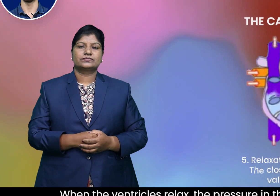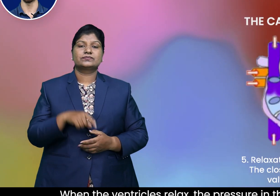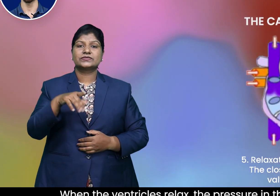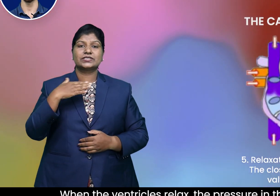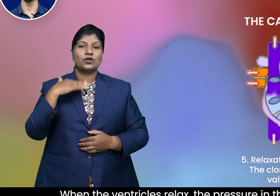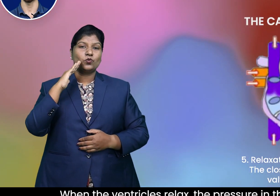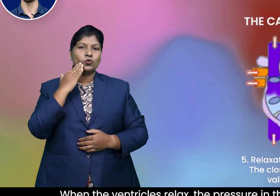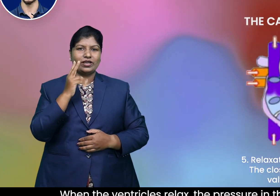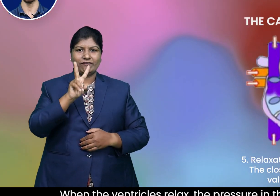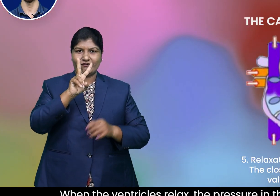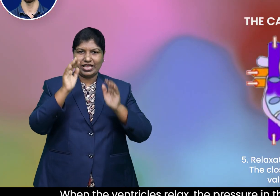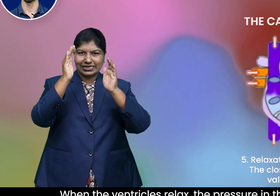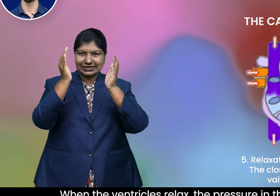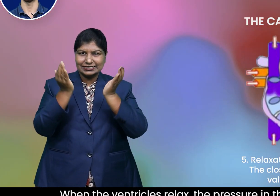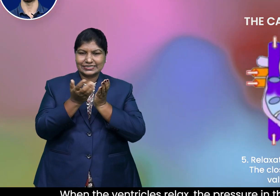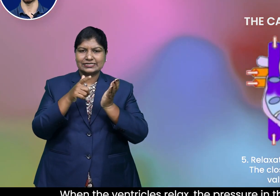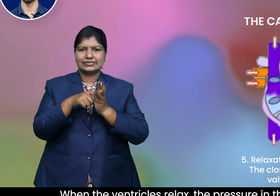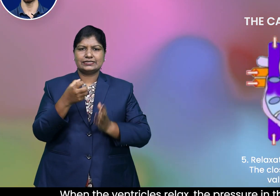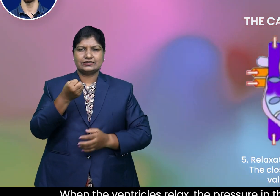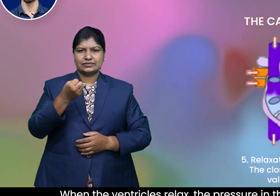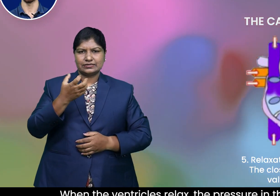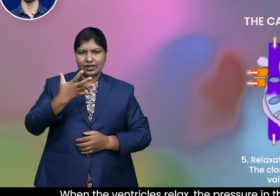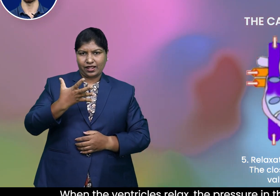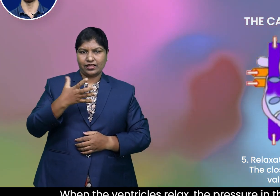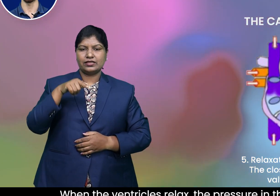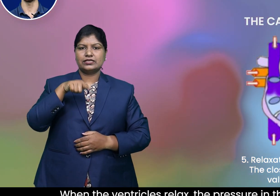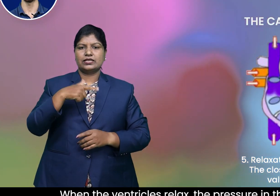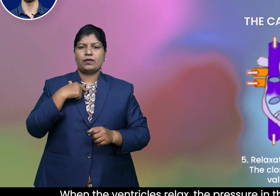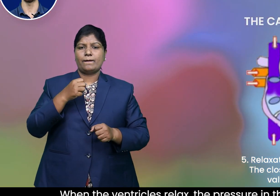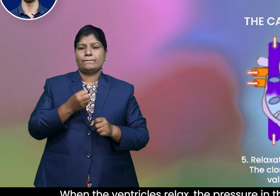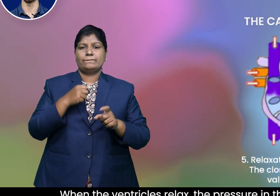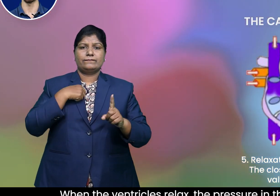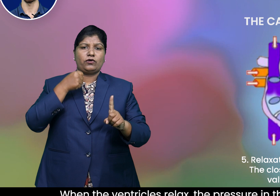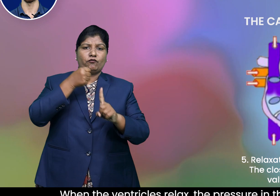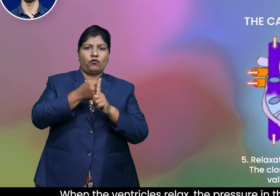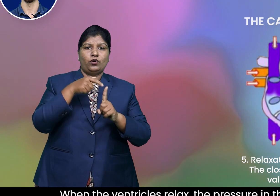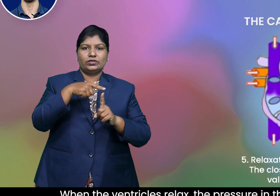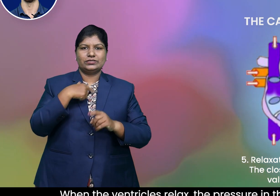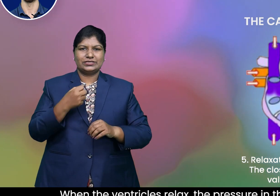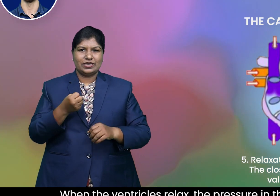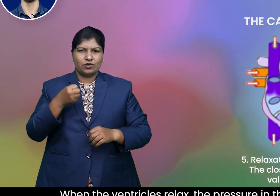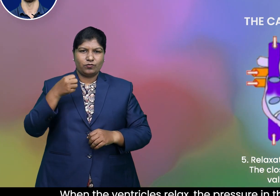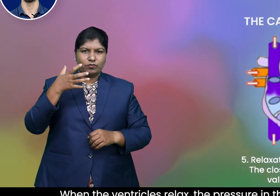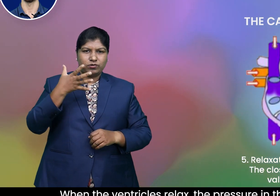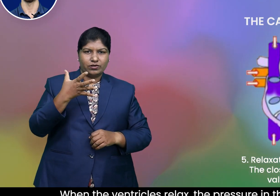When the ventricles relax, the pressure in them is reduced.